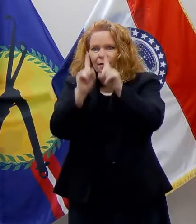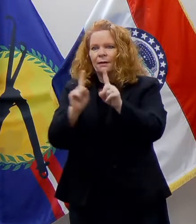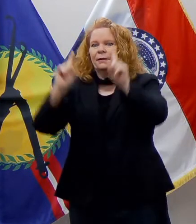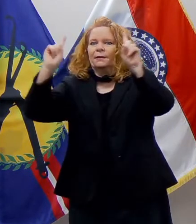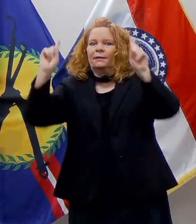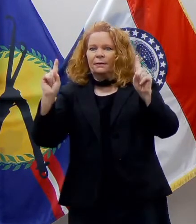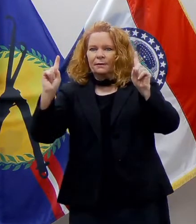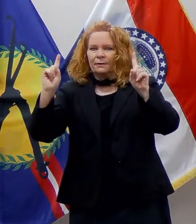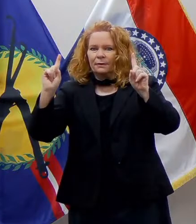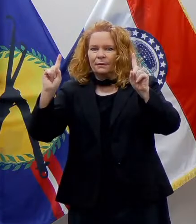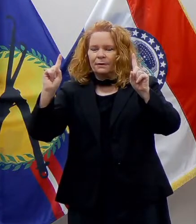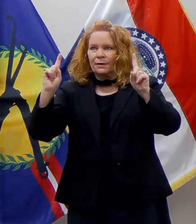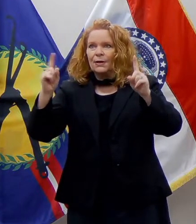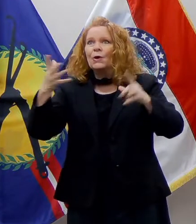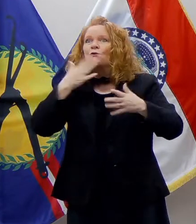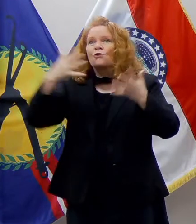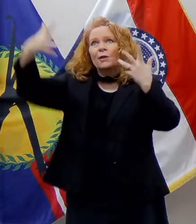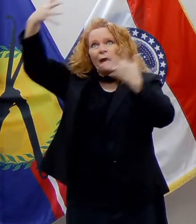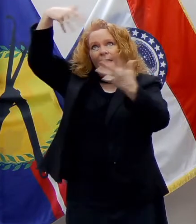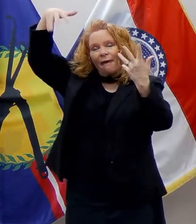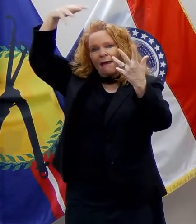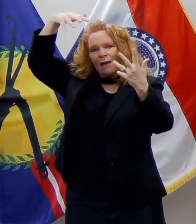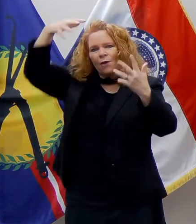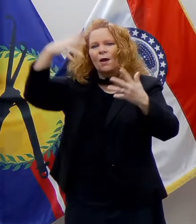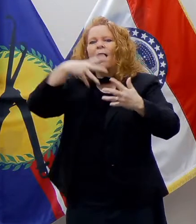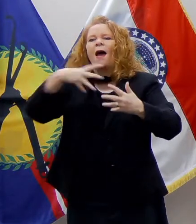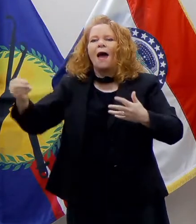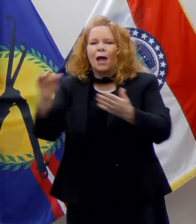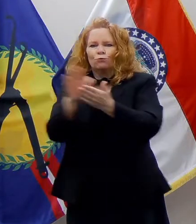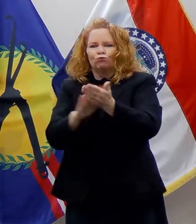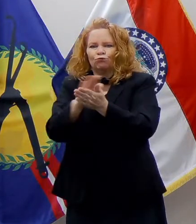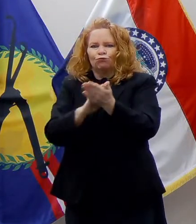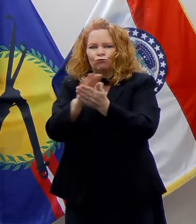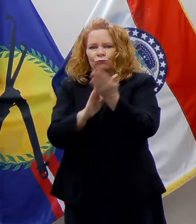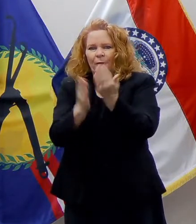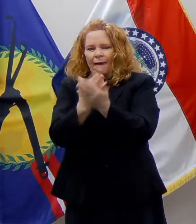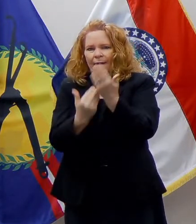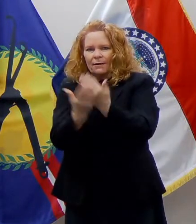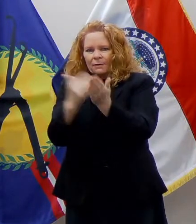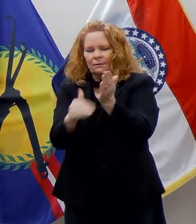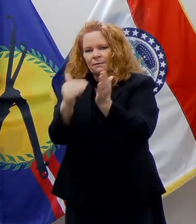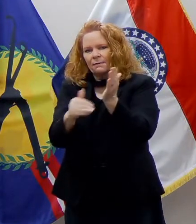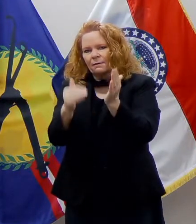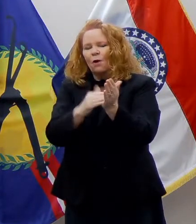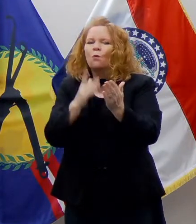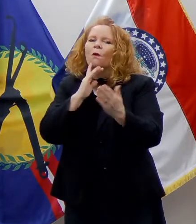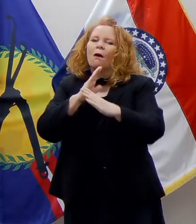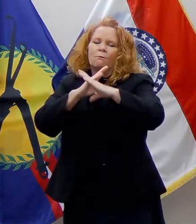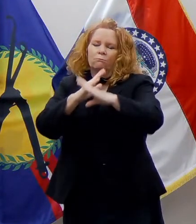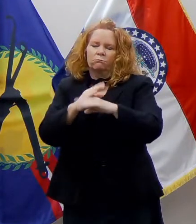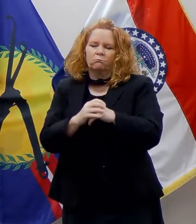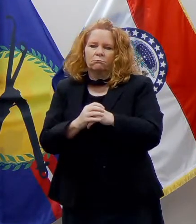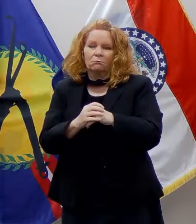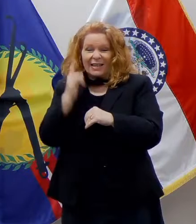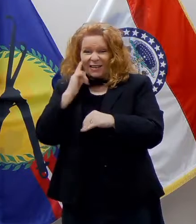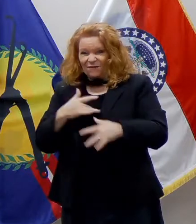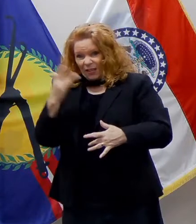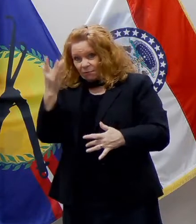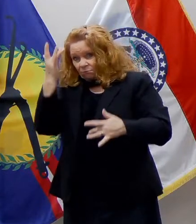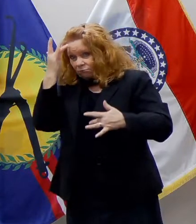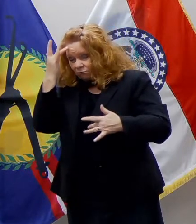hygiene work to prevent transmission. And if you're feeling any symptoms, you should isolate from others until you can get a